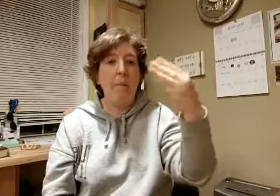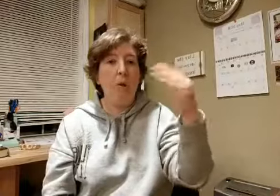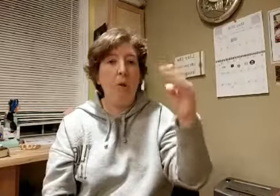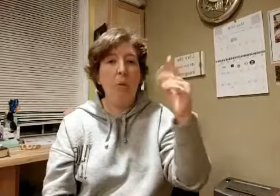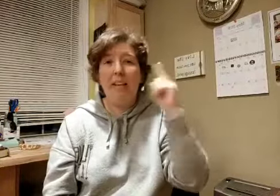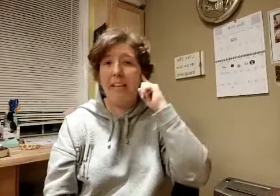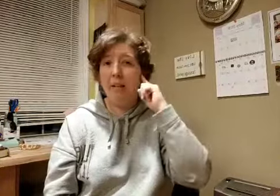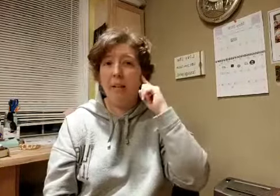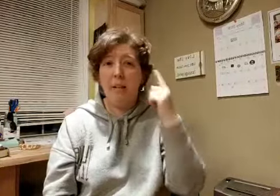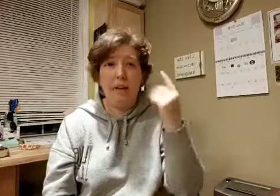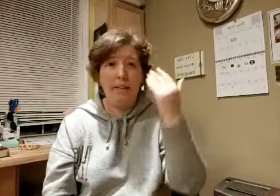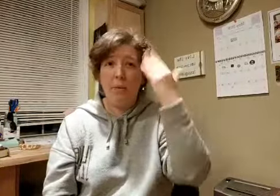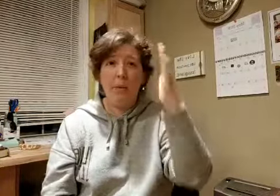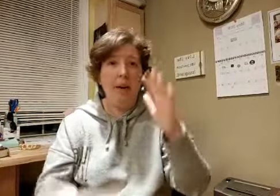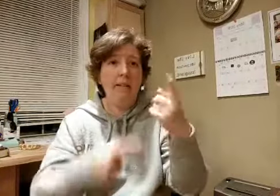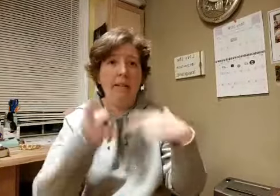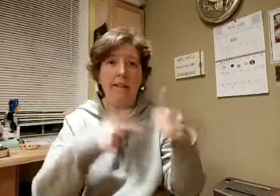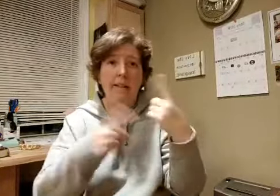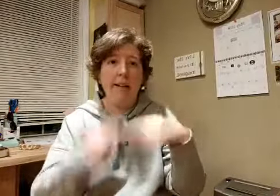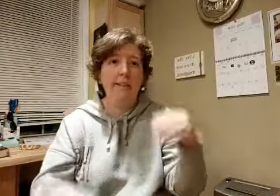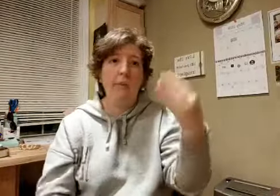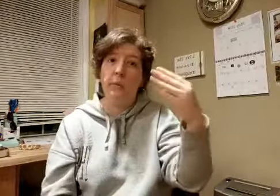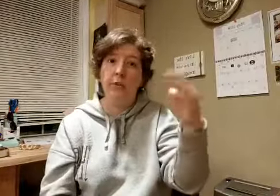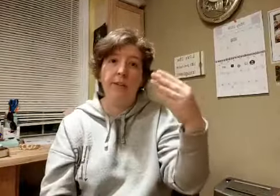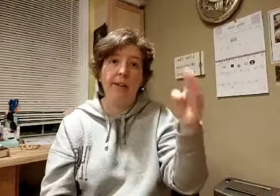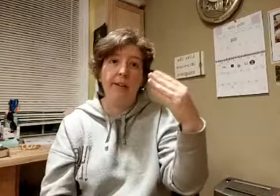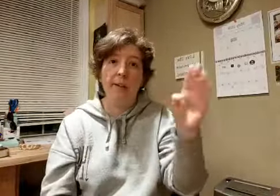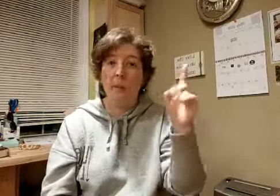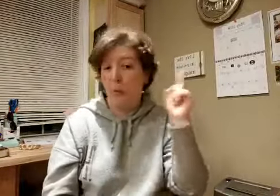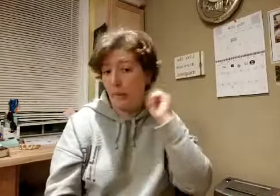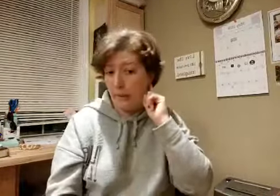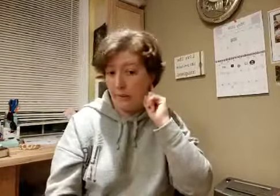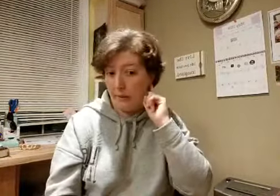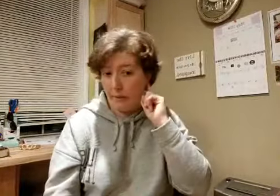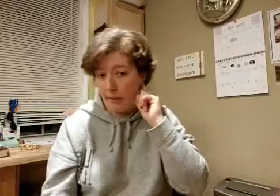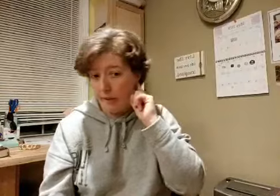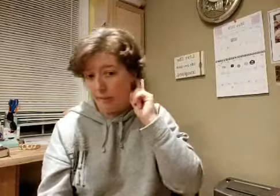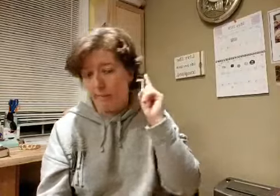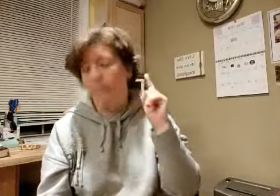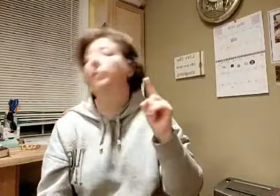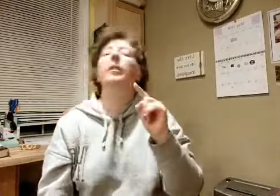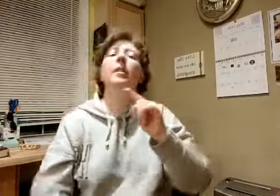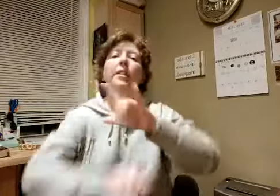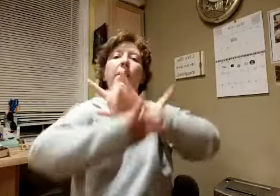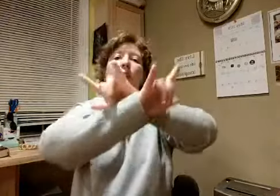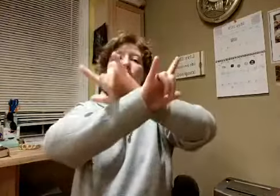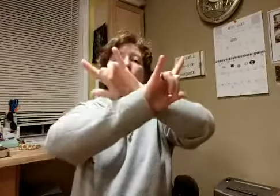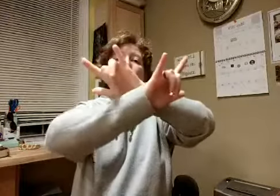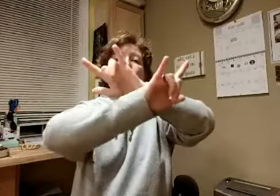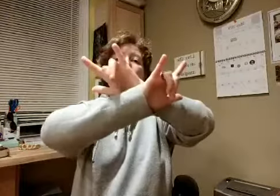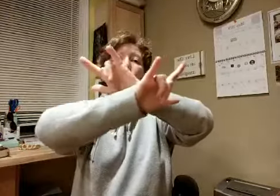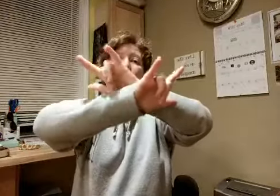Blue Ear. I don't know how to sign that, so we're just signing it Blue Ear for now. There is